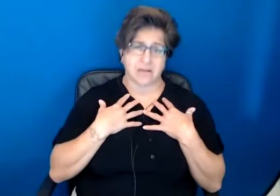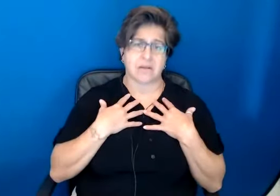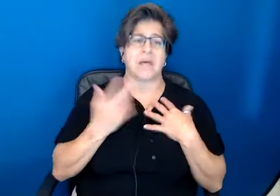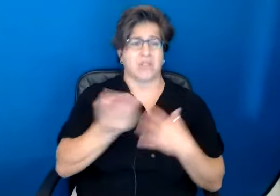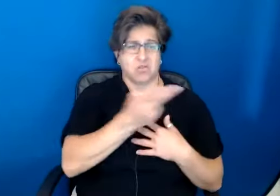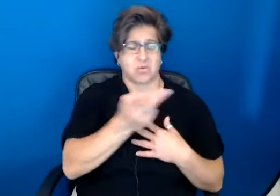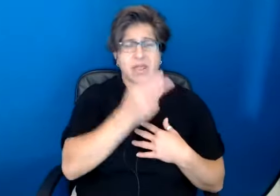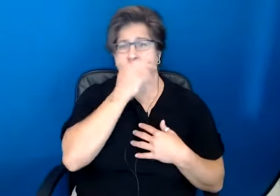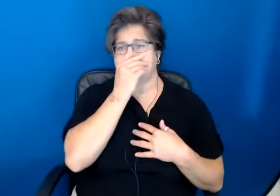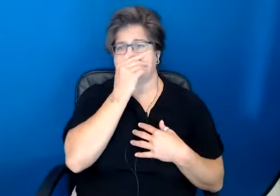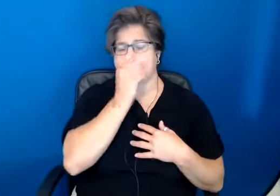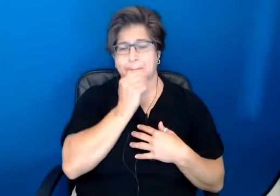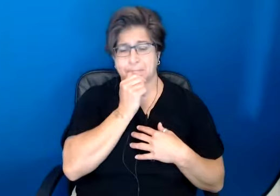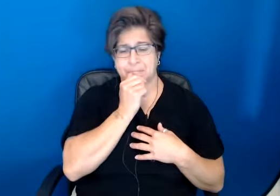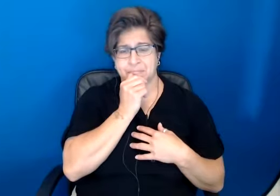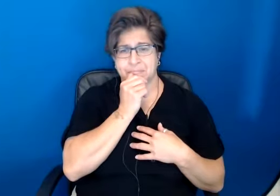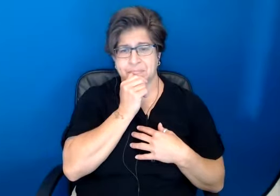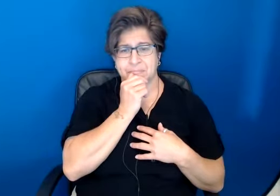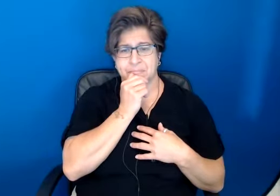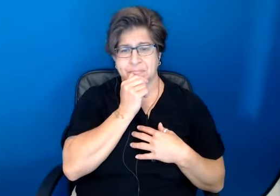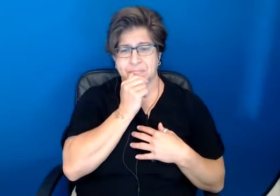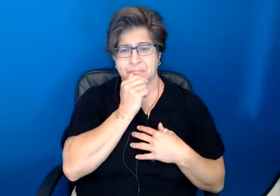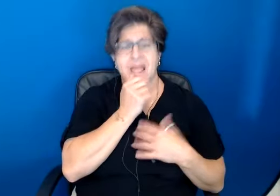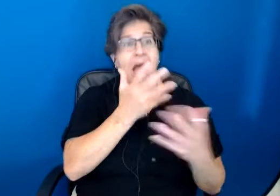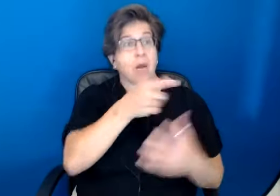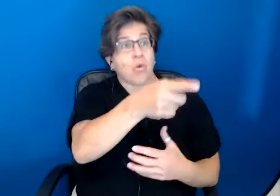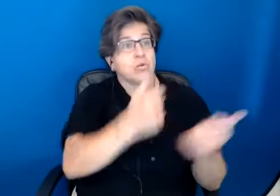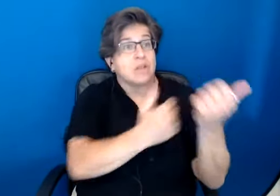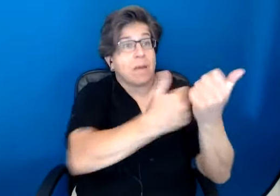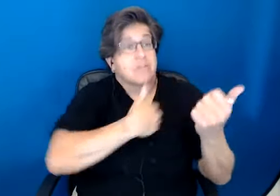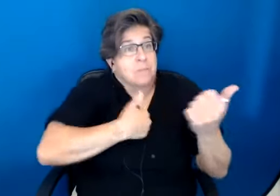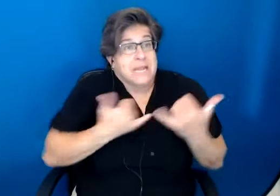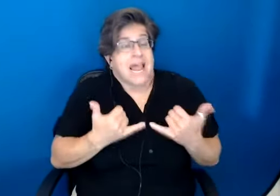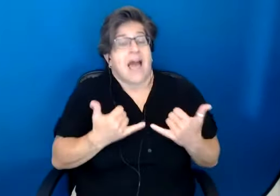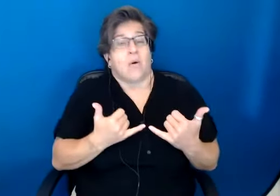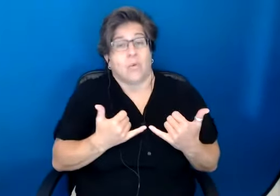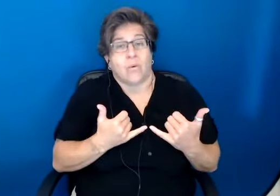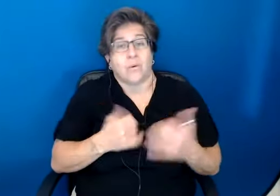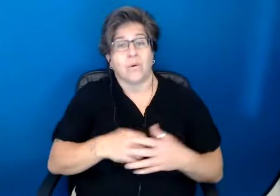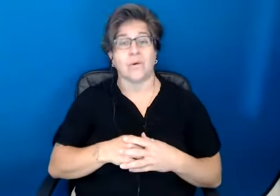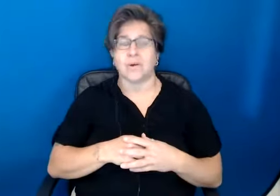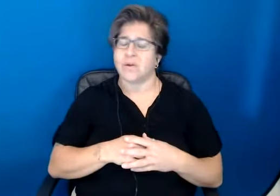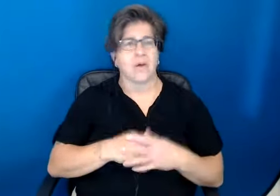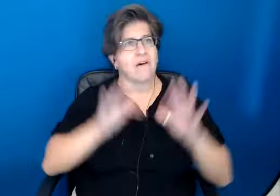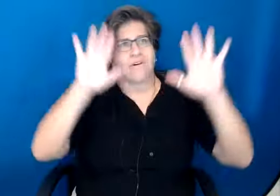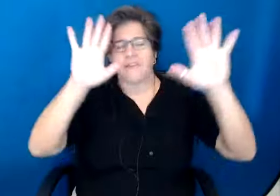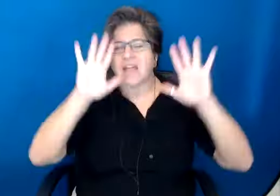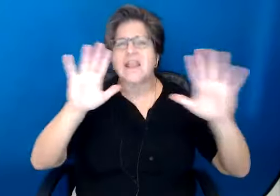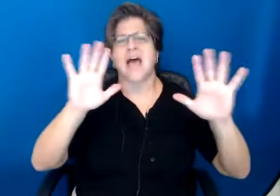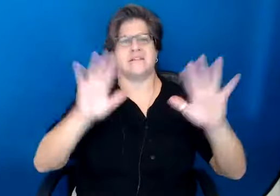if I will. I'll just go with the flow. I'll try my best. How the heck do I top that, Mary Perrell